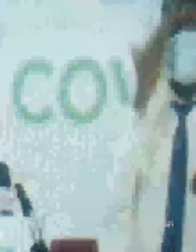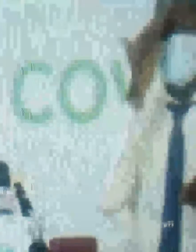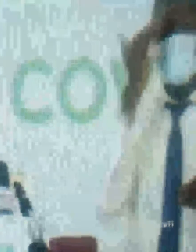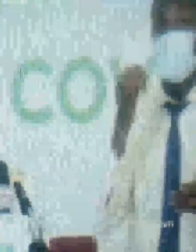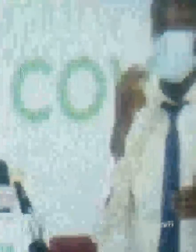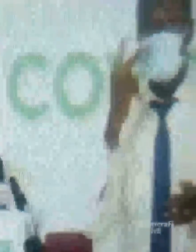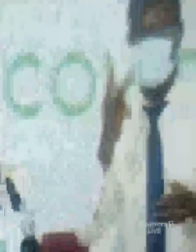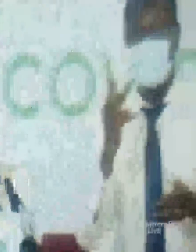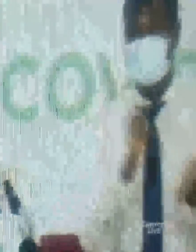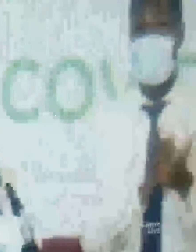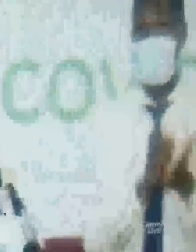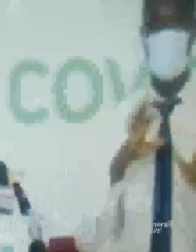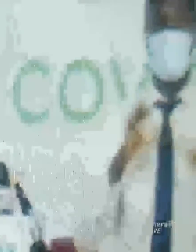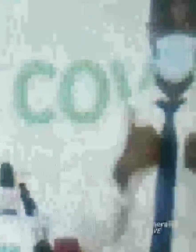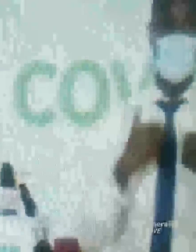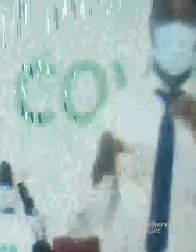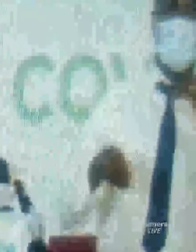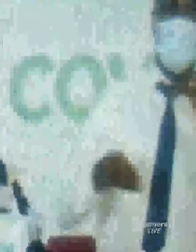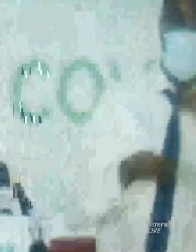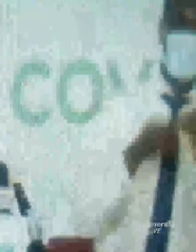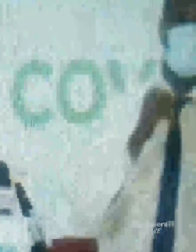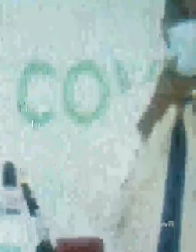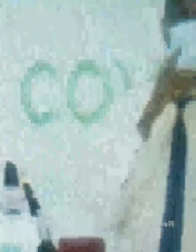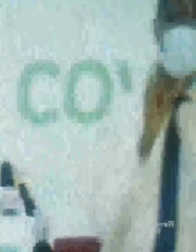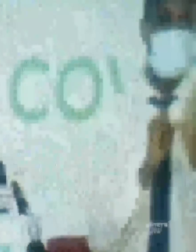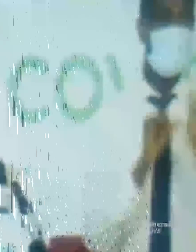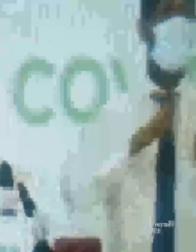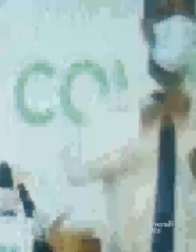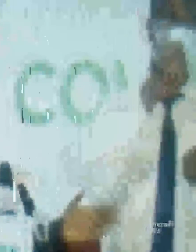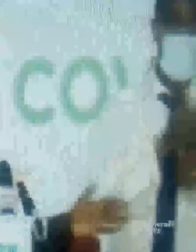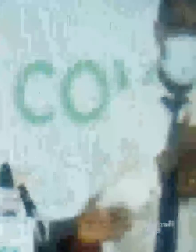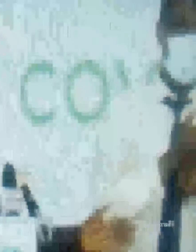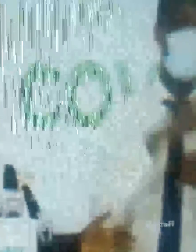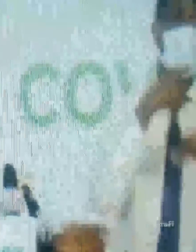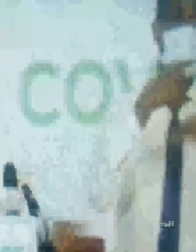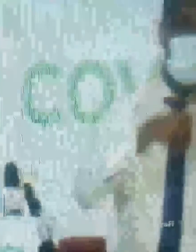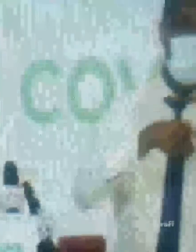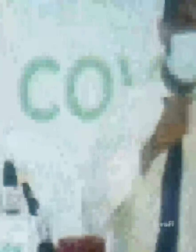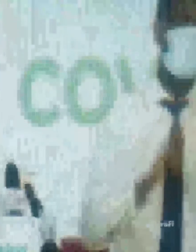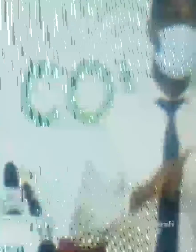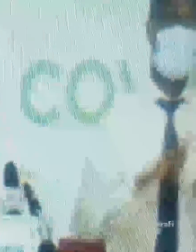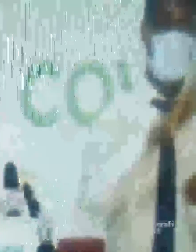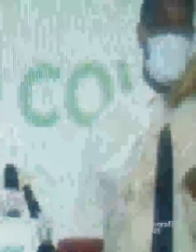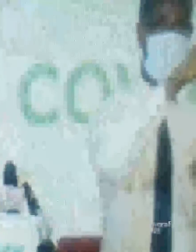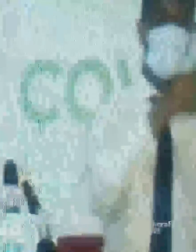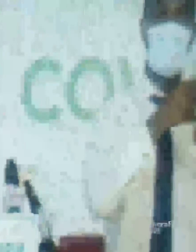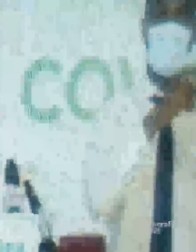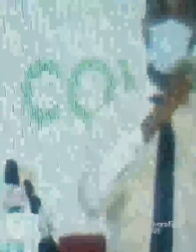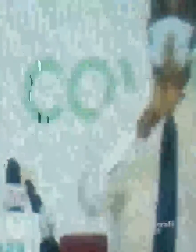were additional protocols that have been put in place with regards to flight from the UK and South Africa.